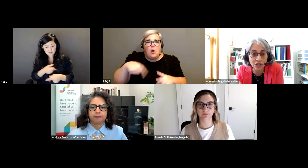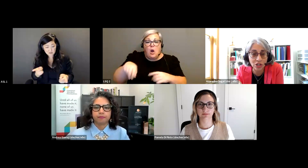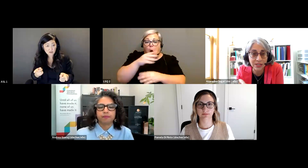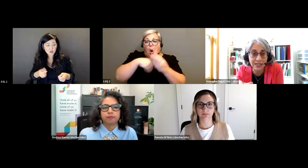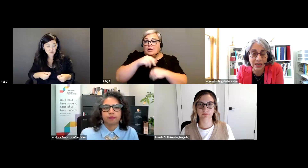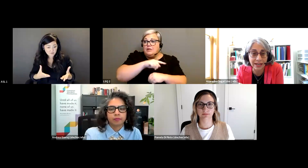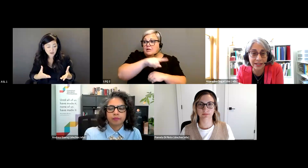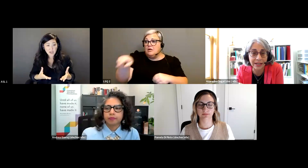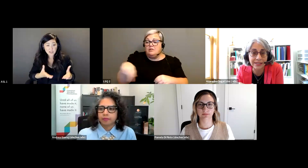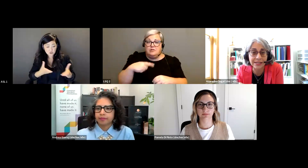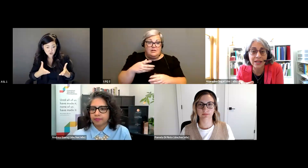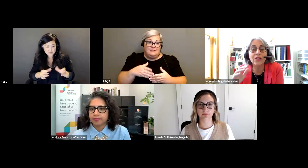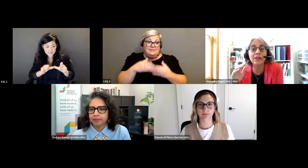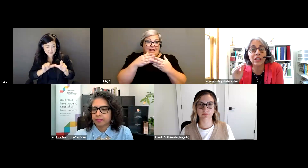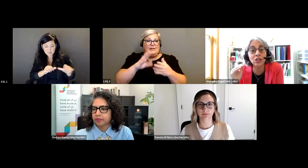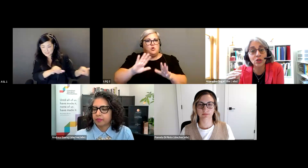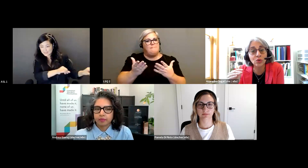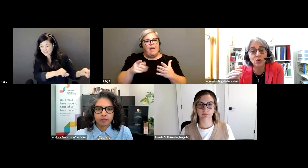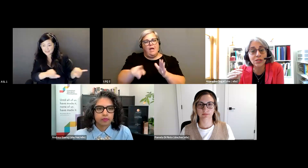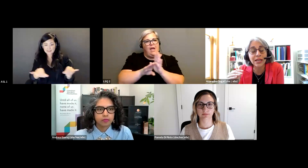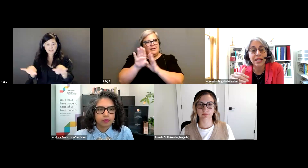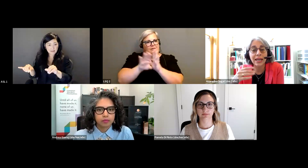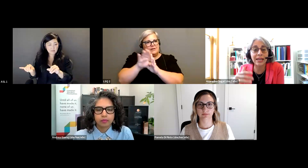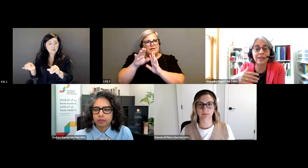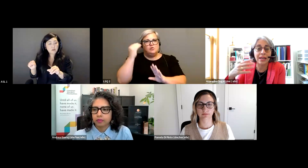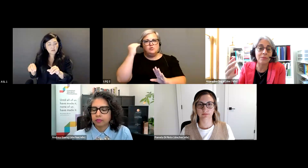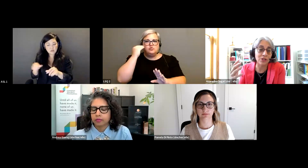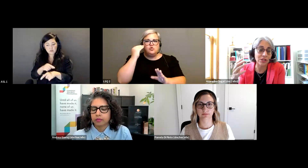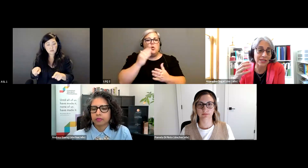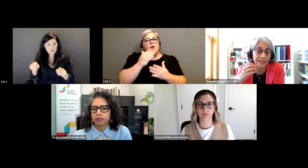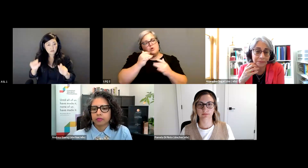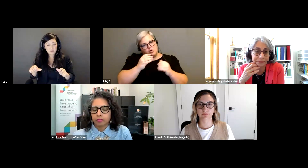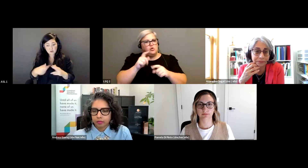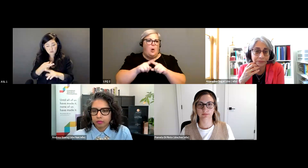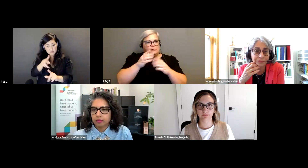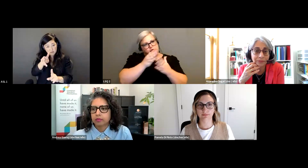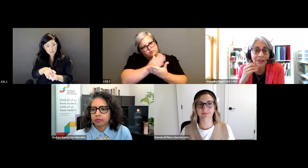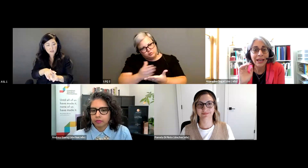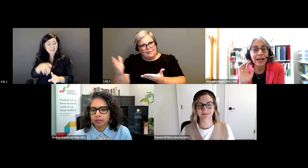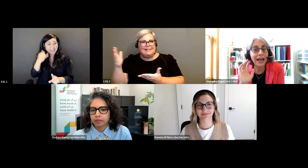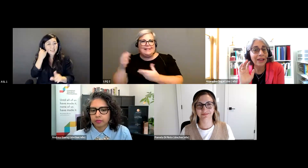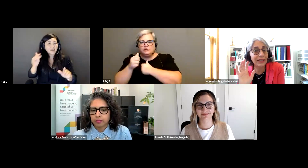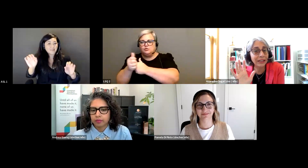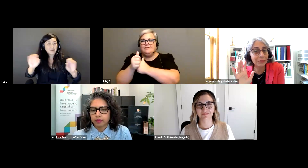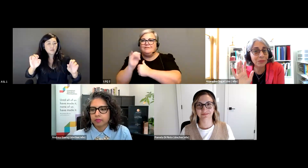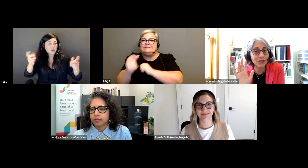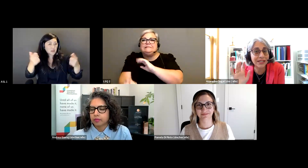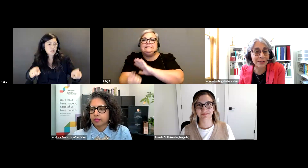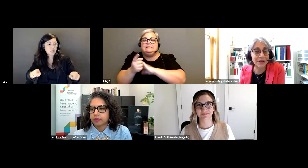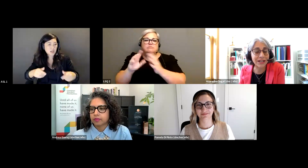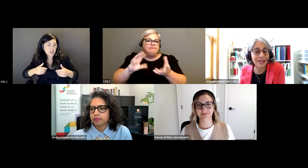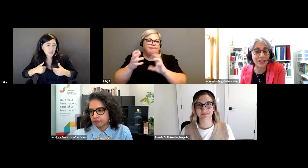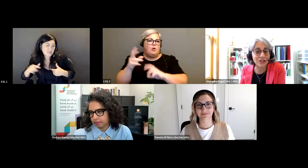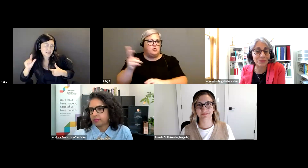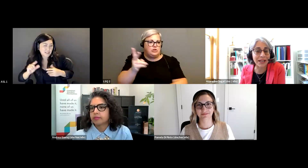service continuity guidelines that they can use in an emergency. I have a little bit more to